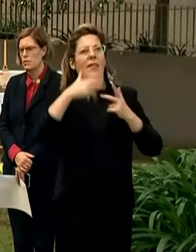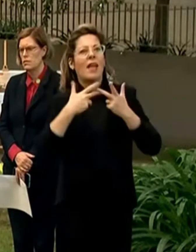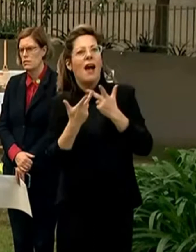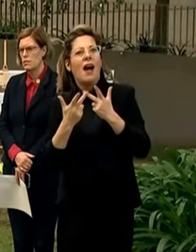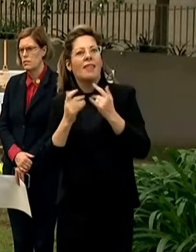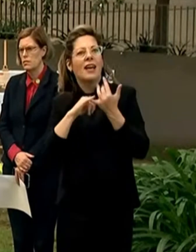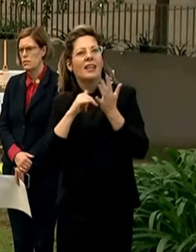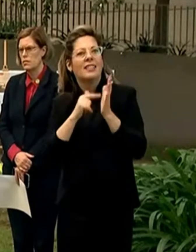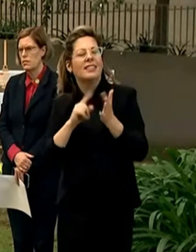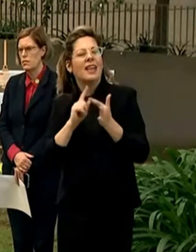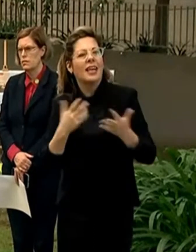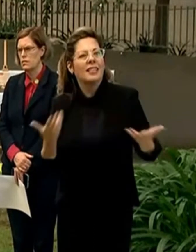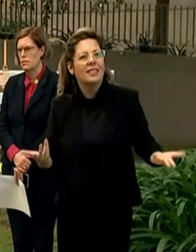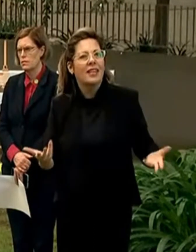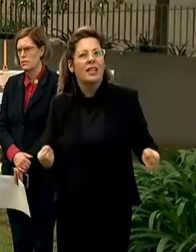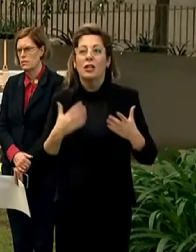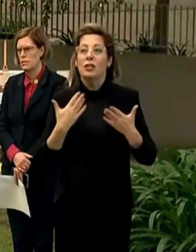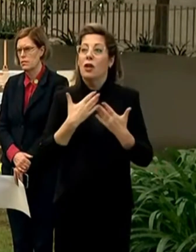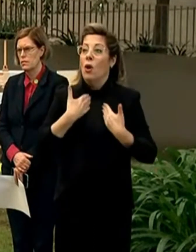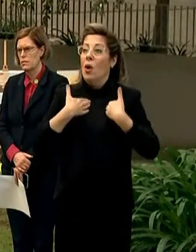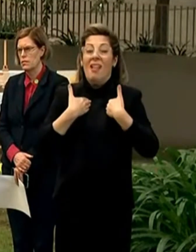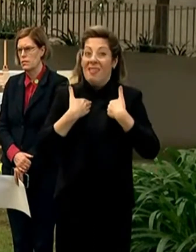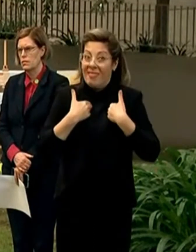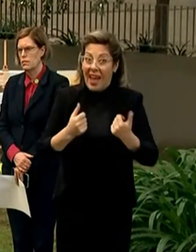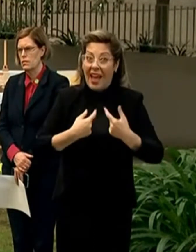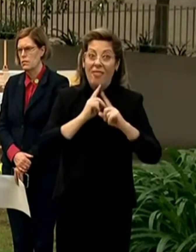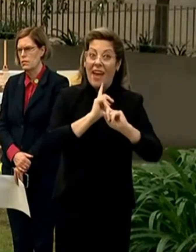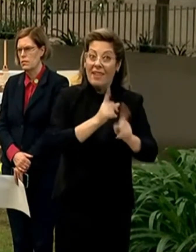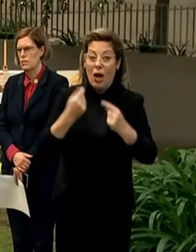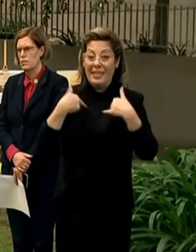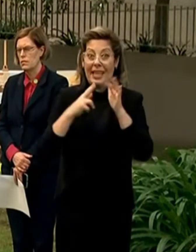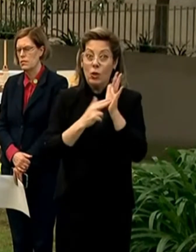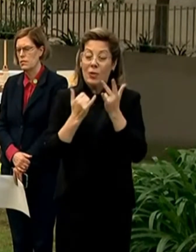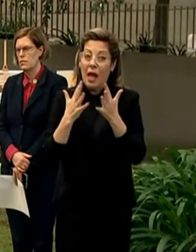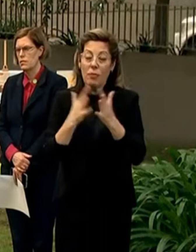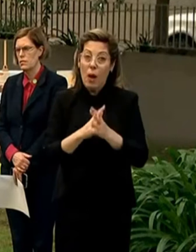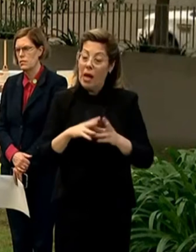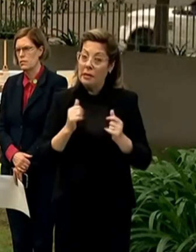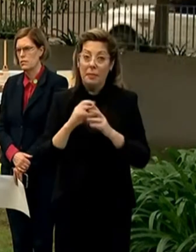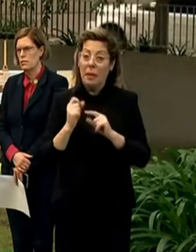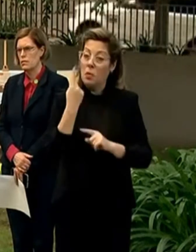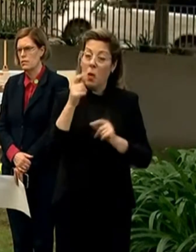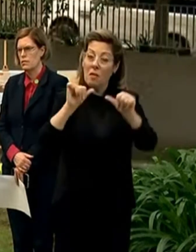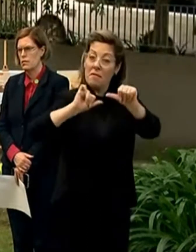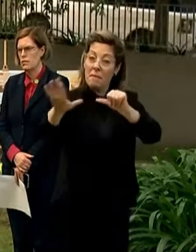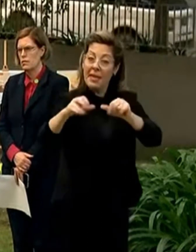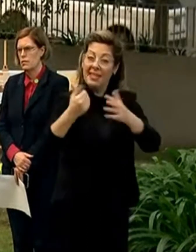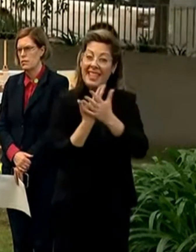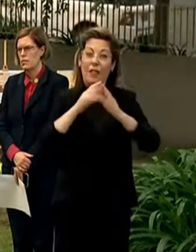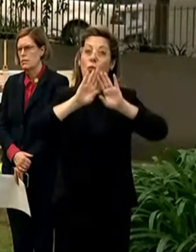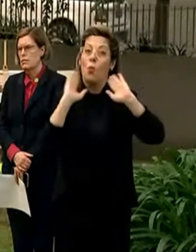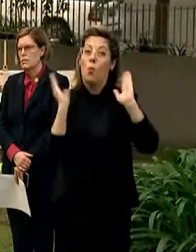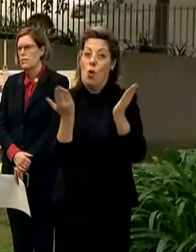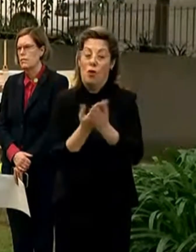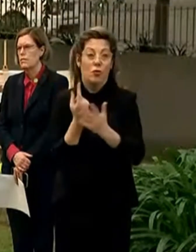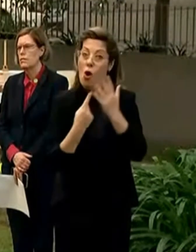advice to date in New South Wales has been second to none anywhere in the world. And I'm proud of the advice we get and the way in which our government's been